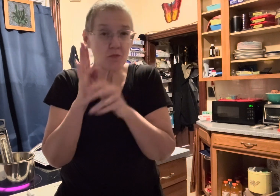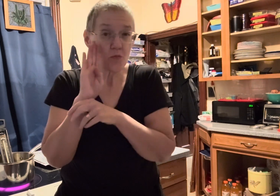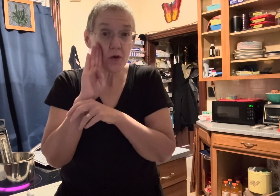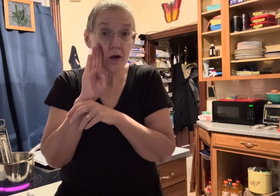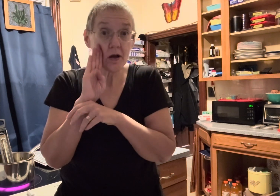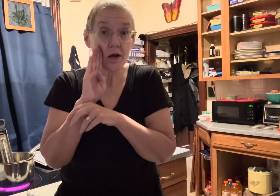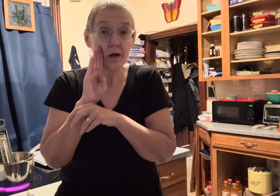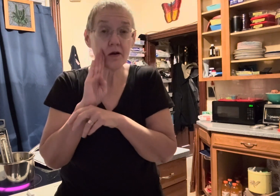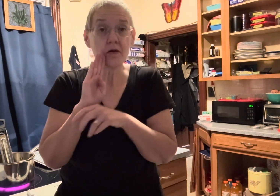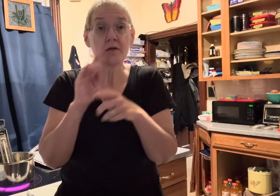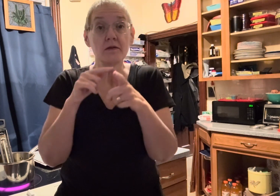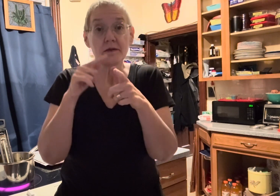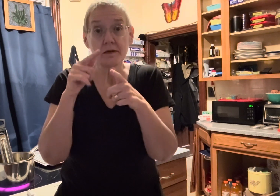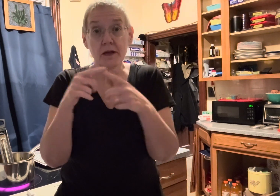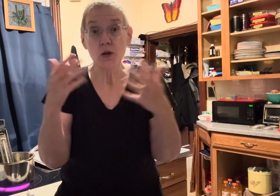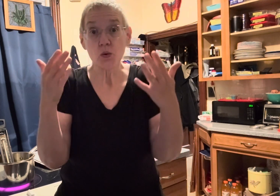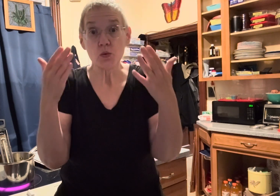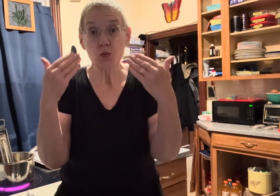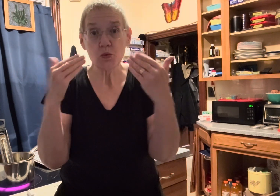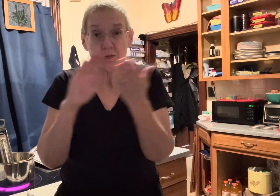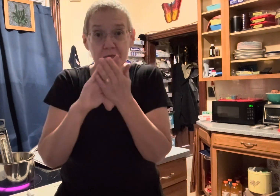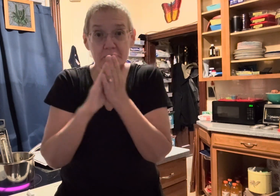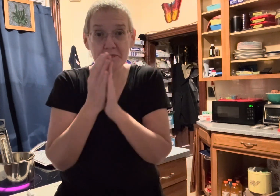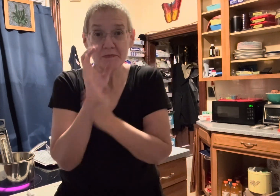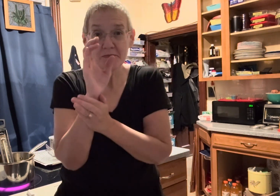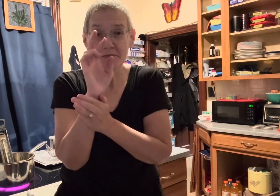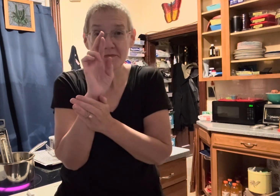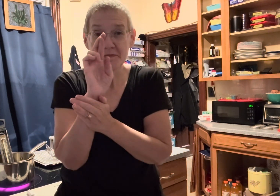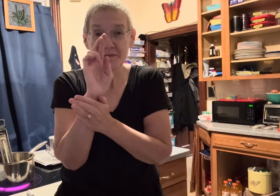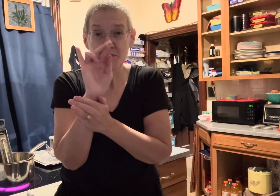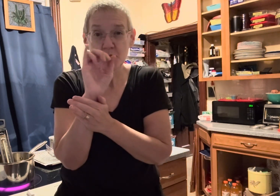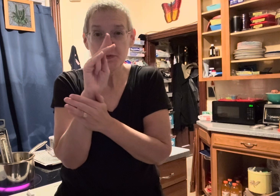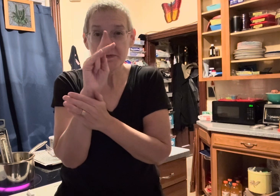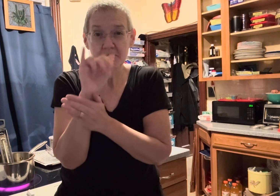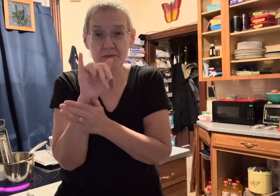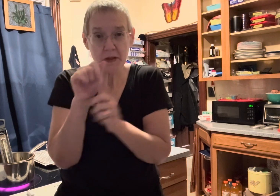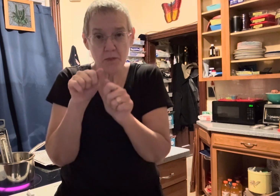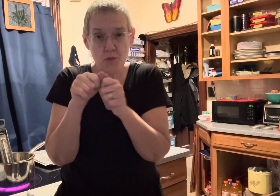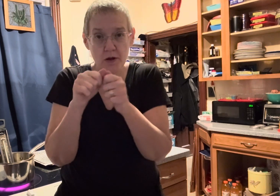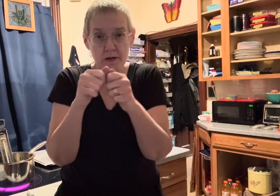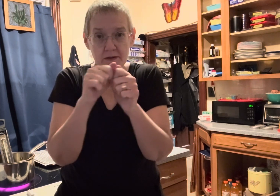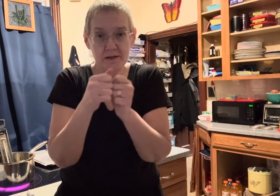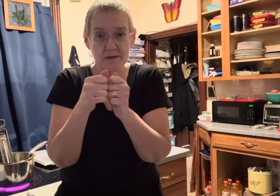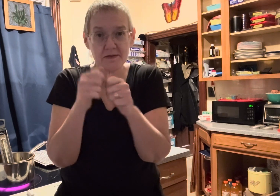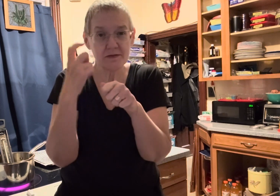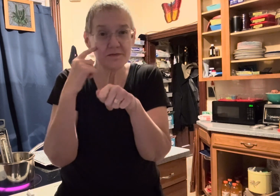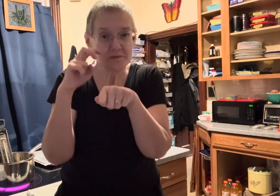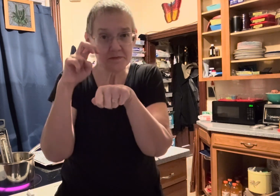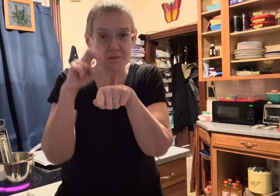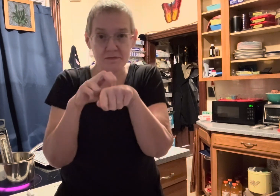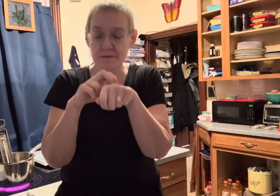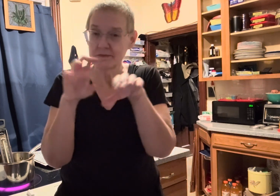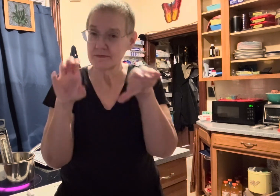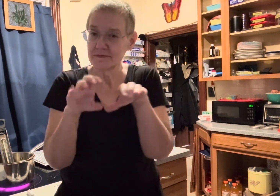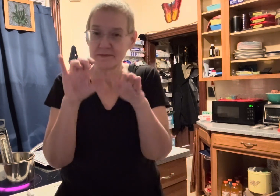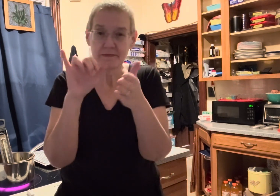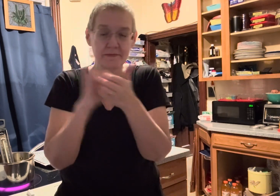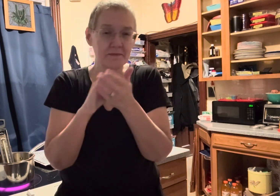until it's brown. And after it cools, it becomes crispy and you can break it apart into chips. I did that